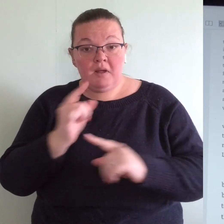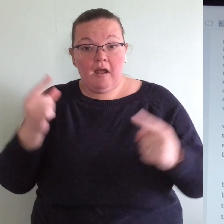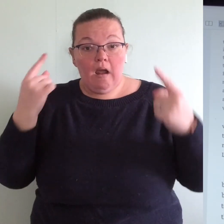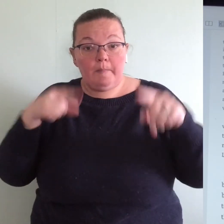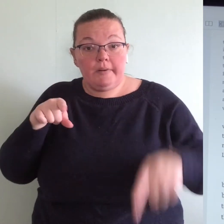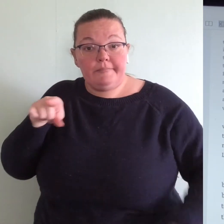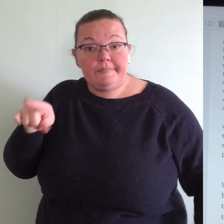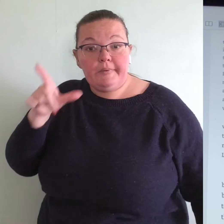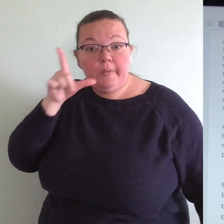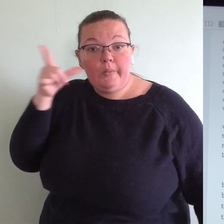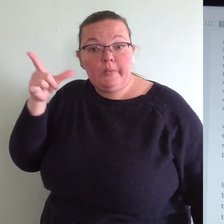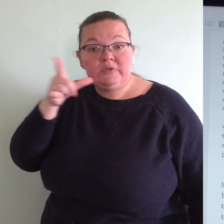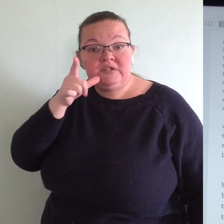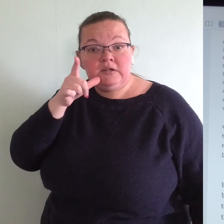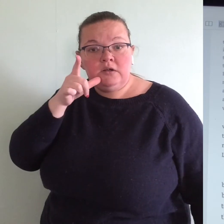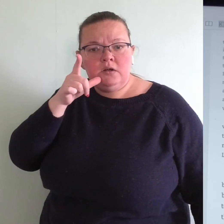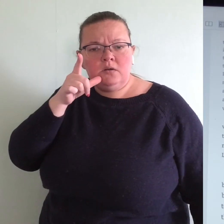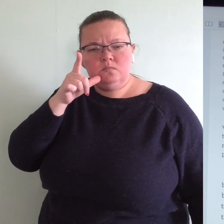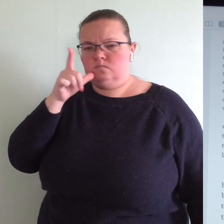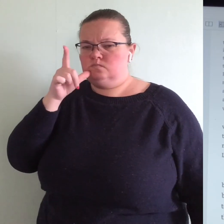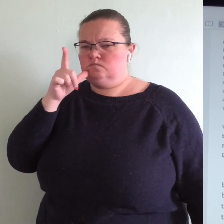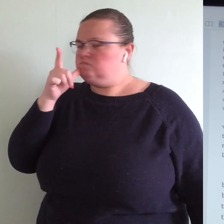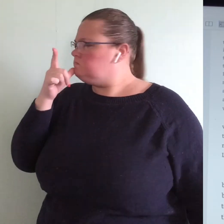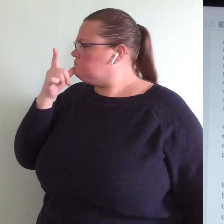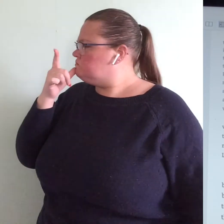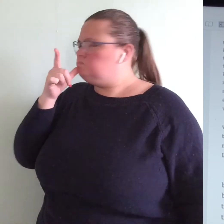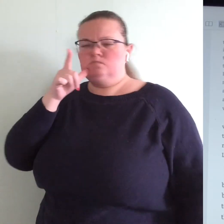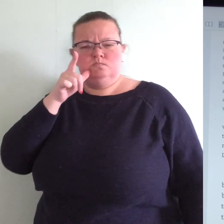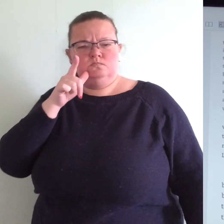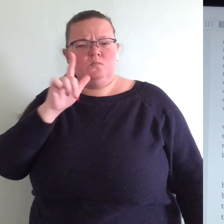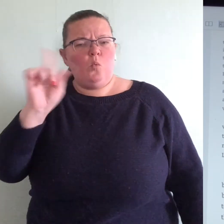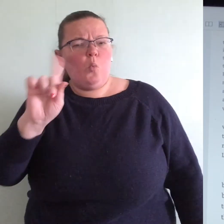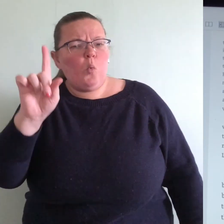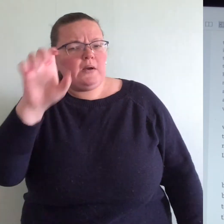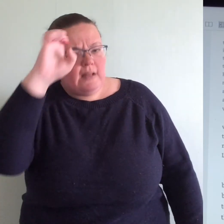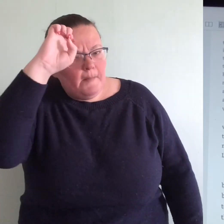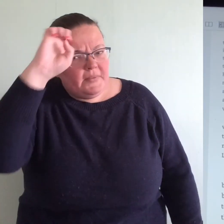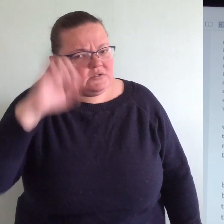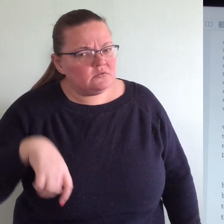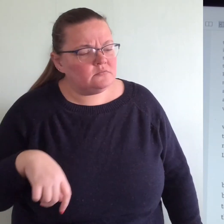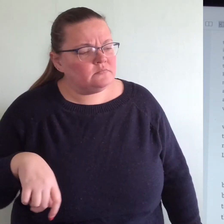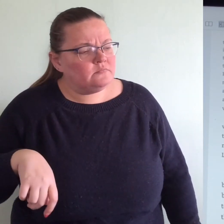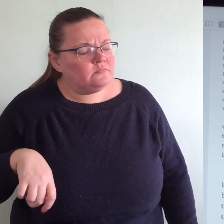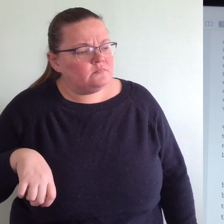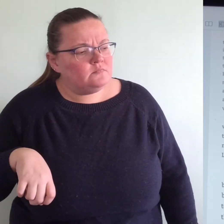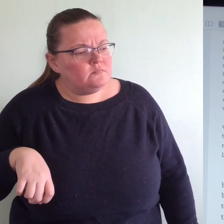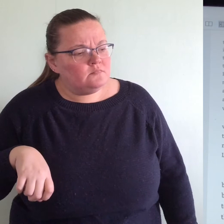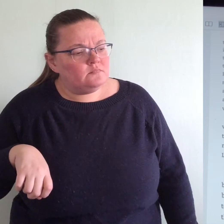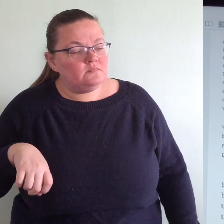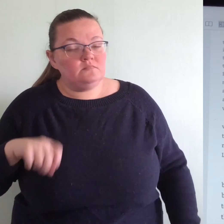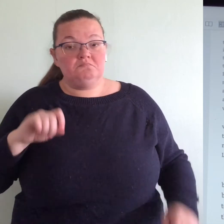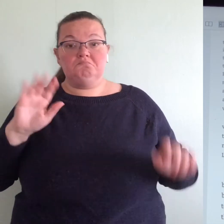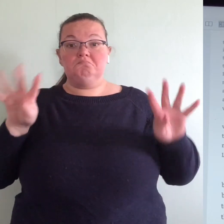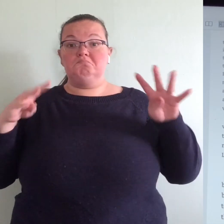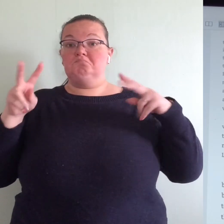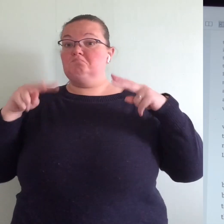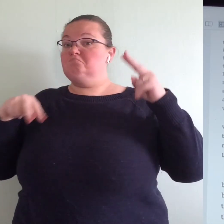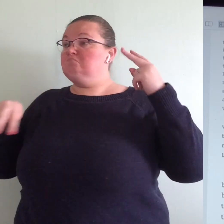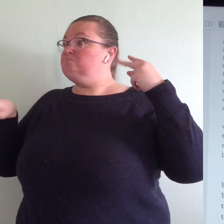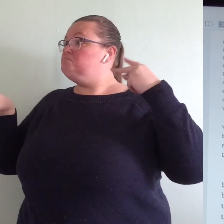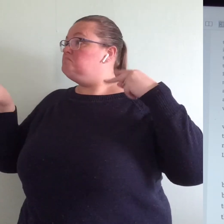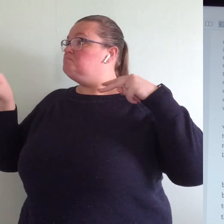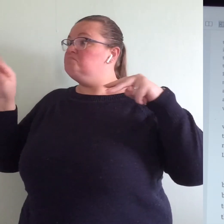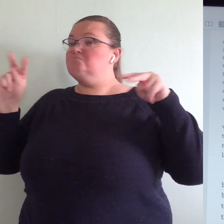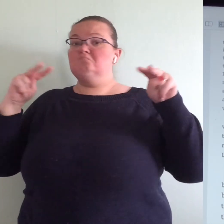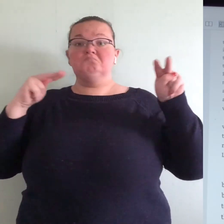last remark, Lucy suddenly said, Say, where's Edmund? There was a dreadful pause, and then